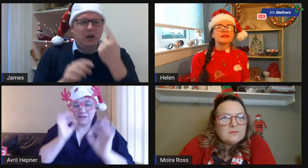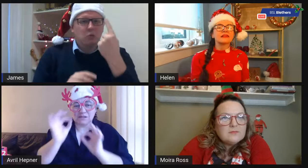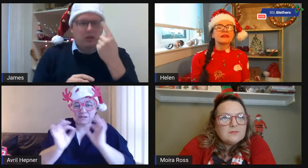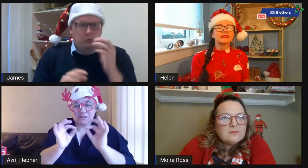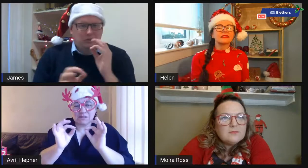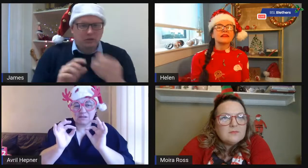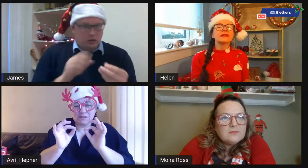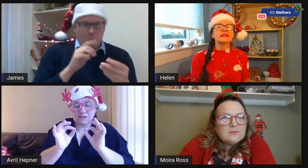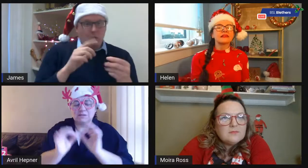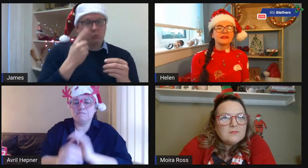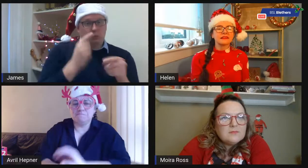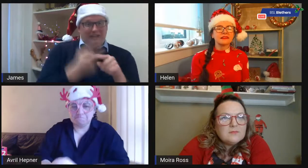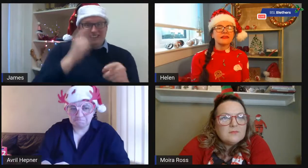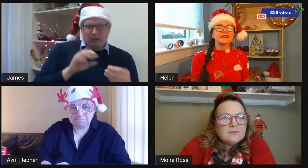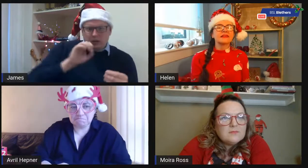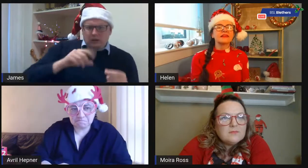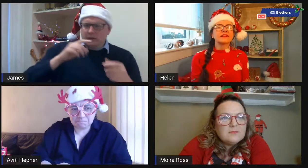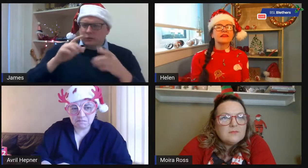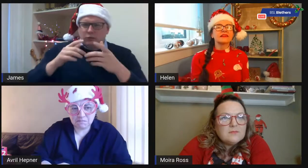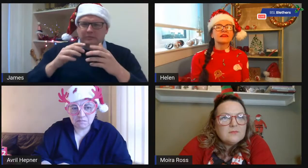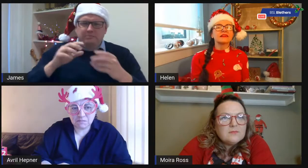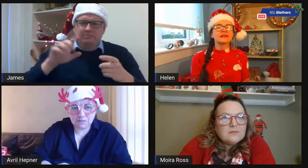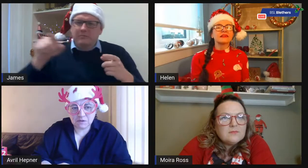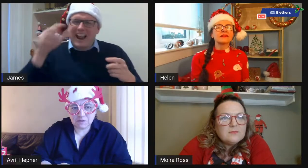cards and Is it well, a what happens quiz-based is, game?